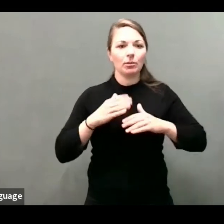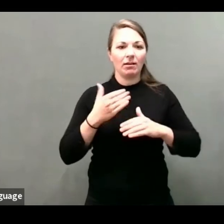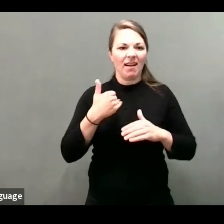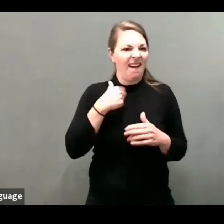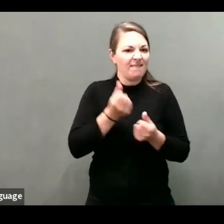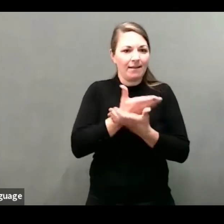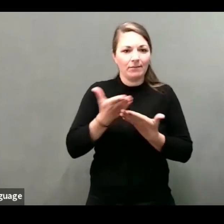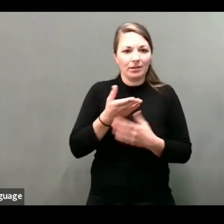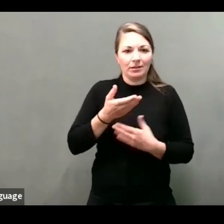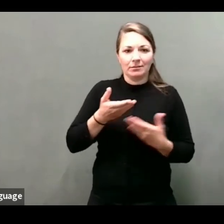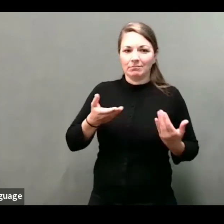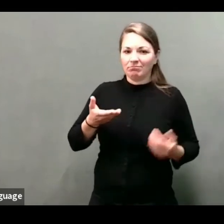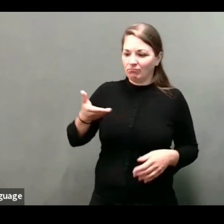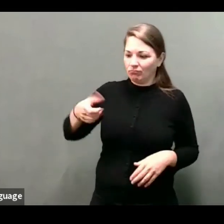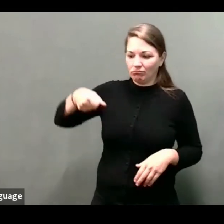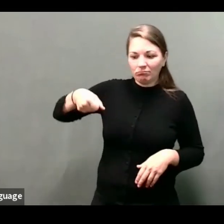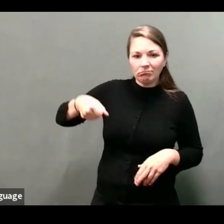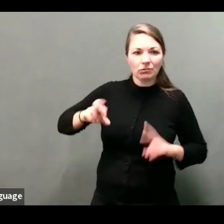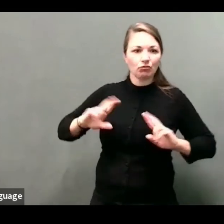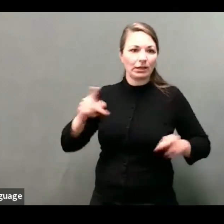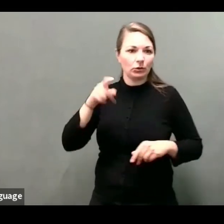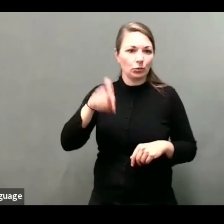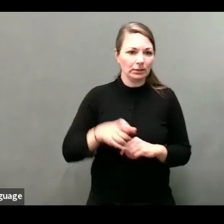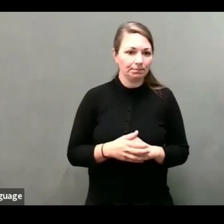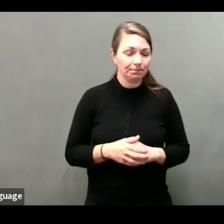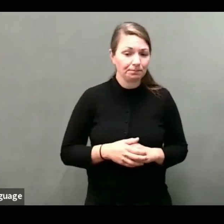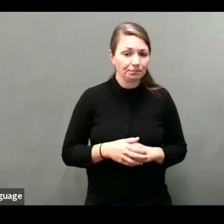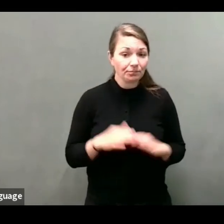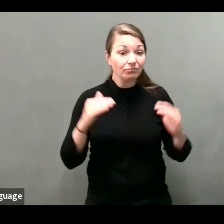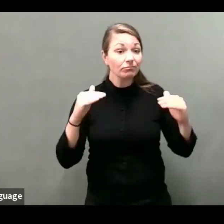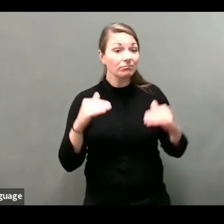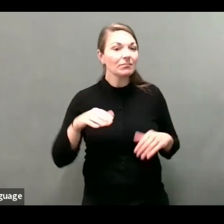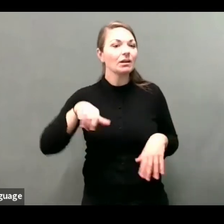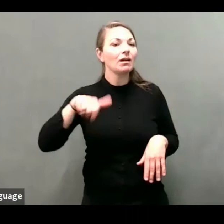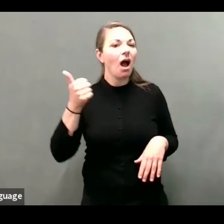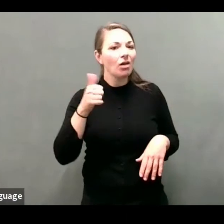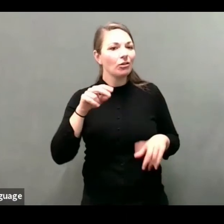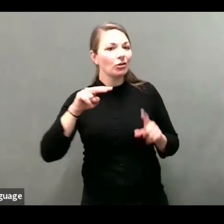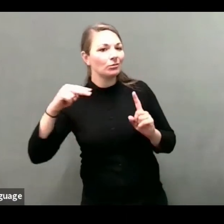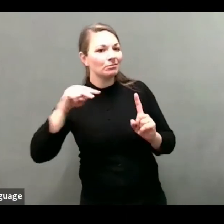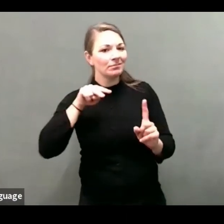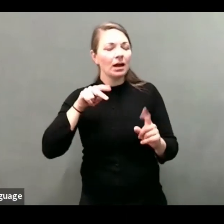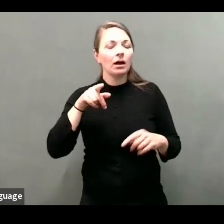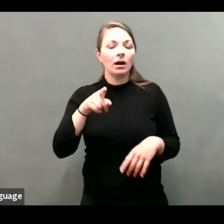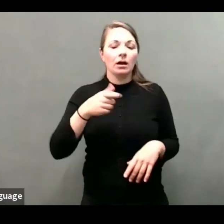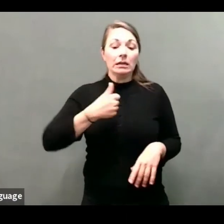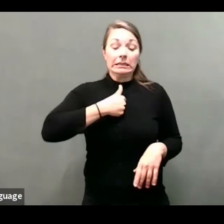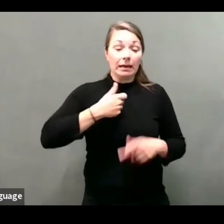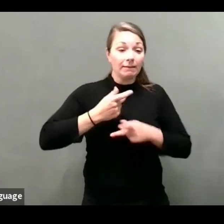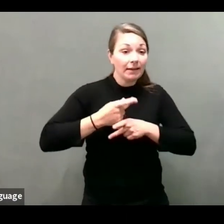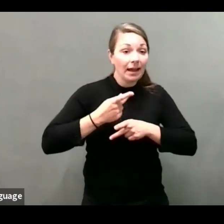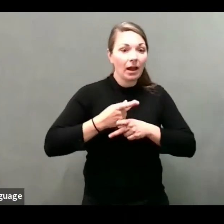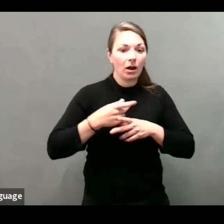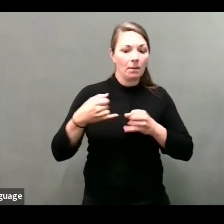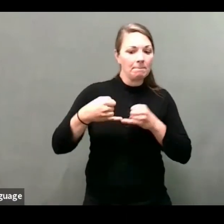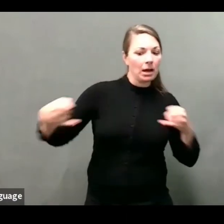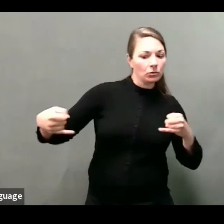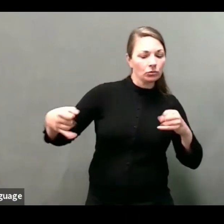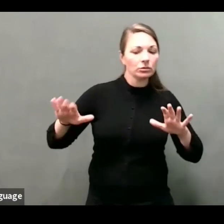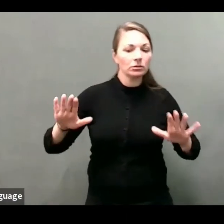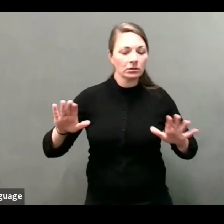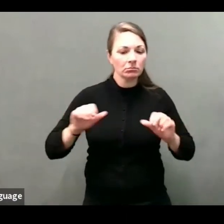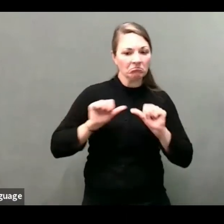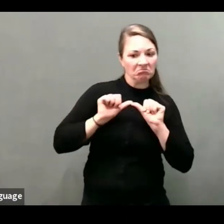that is, kind of self-care and boundaries and sustainability is conversation we'll get more